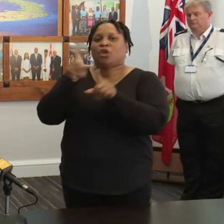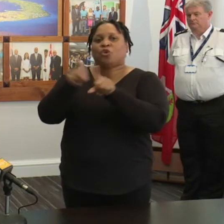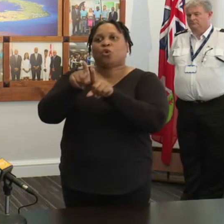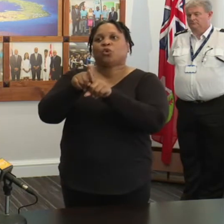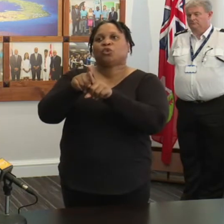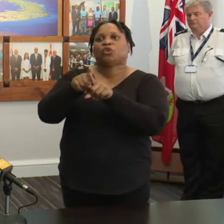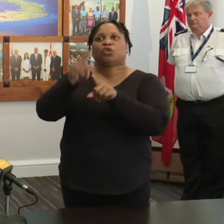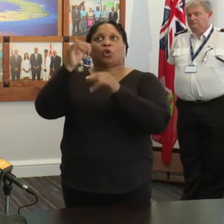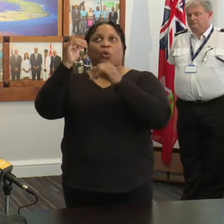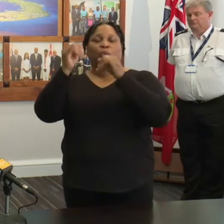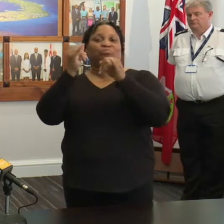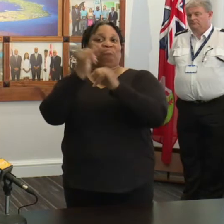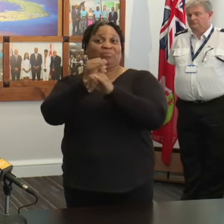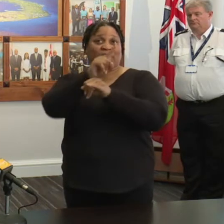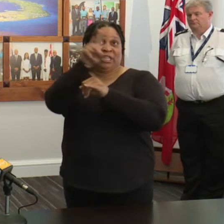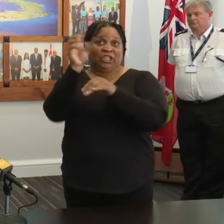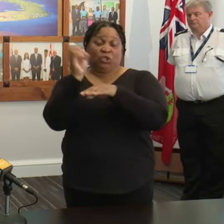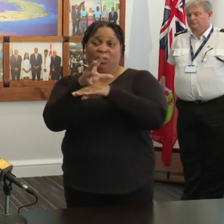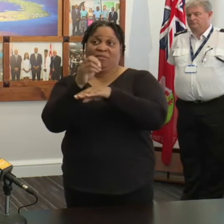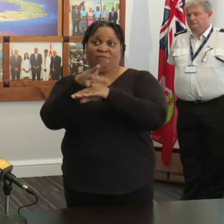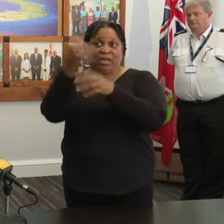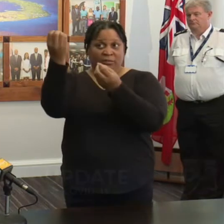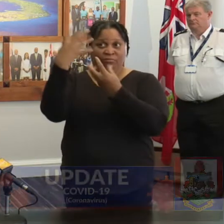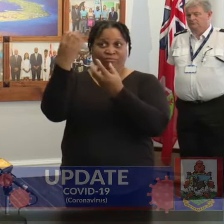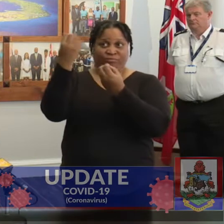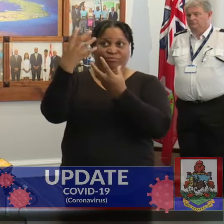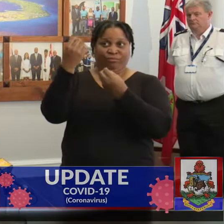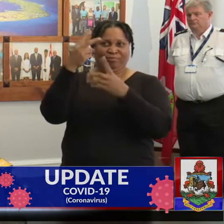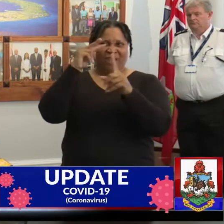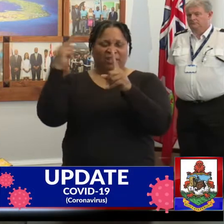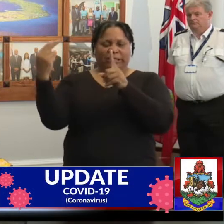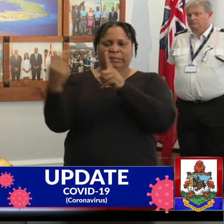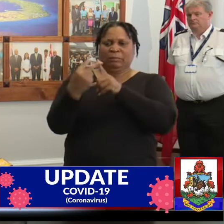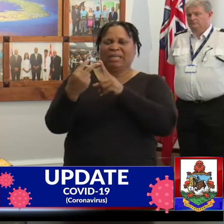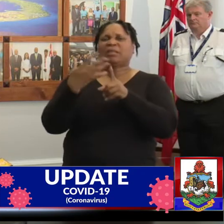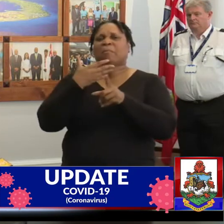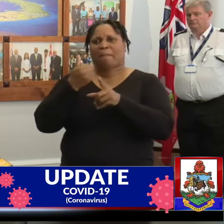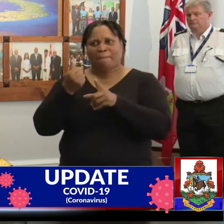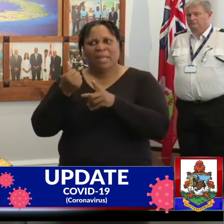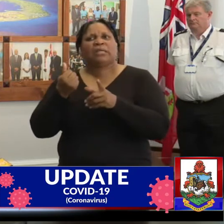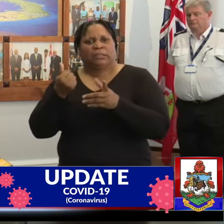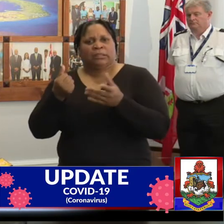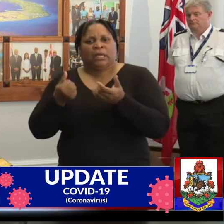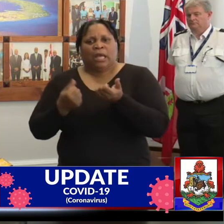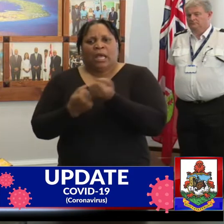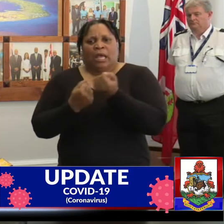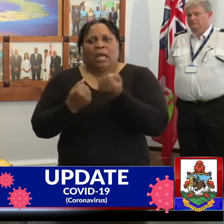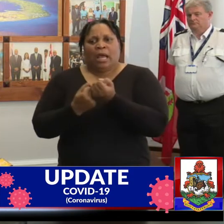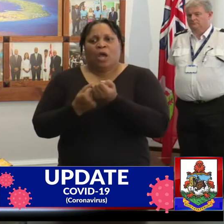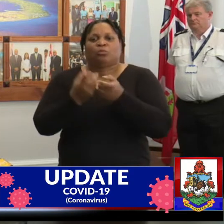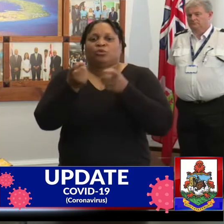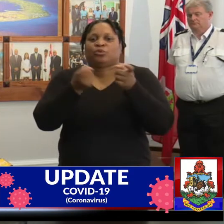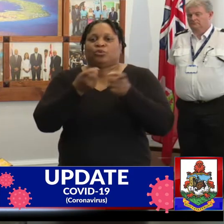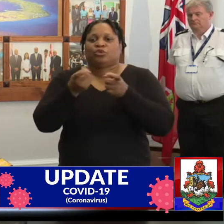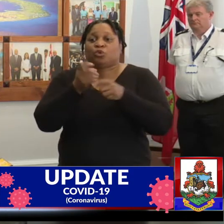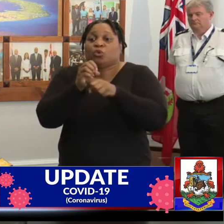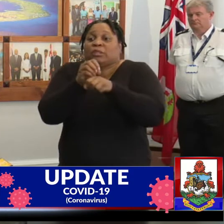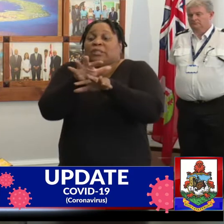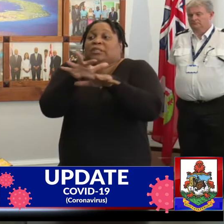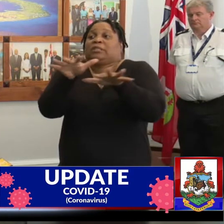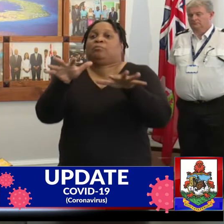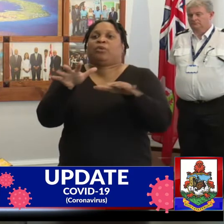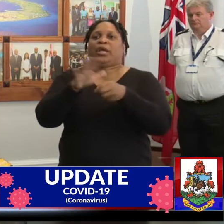international advisors that we have, who give us a perspective on what is the best way to suppress the spread